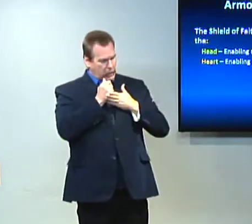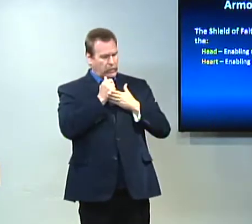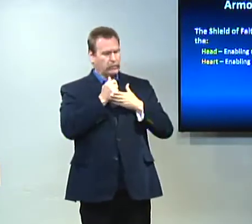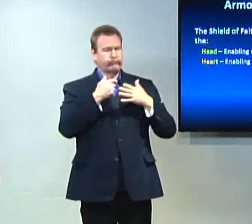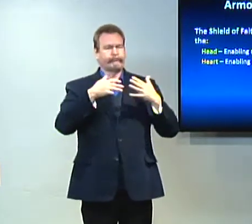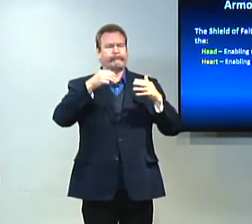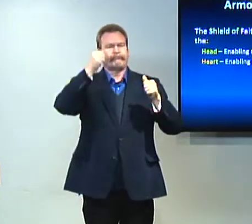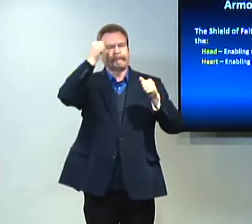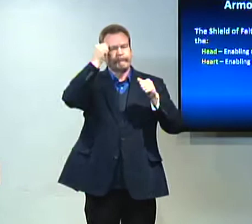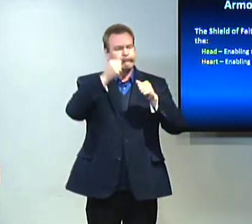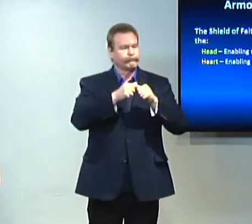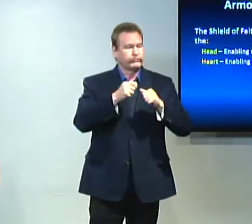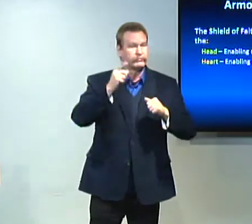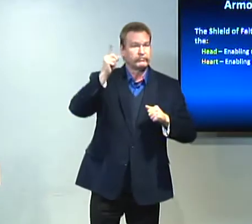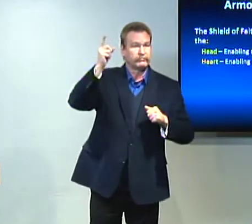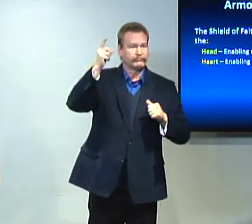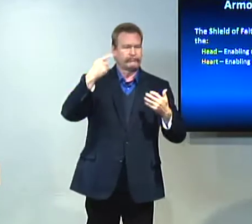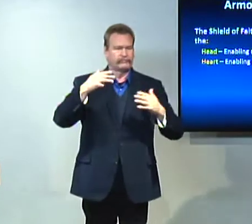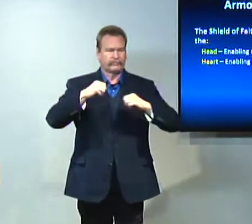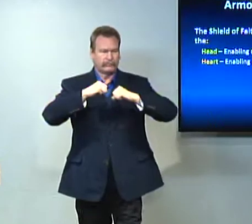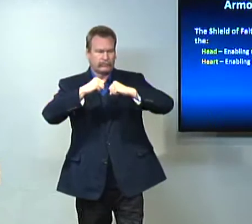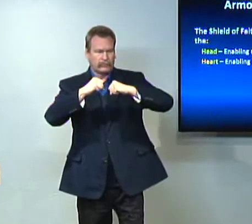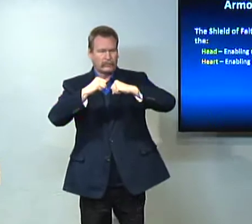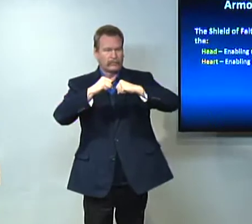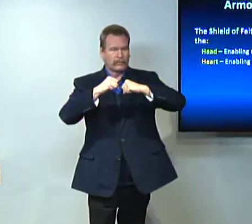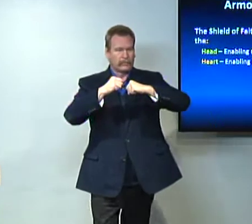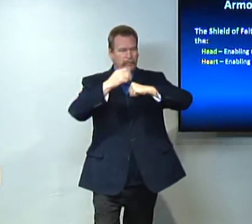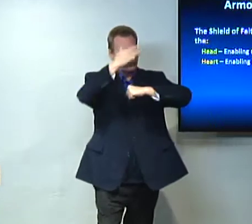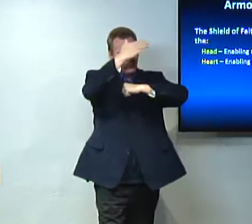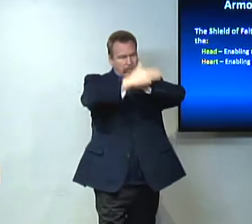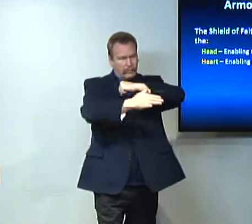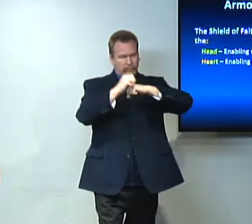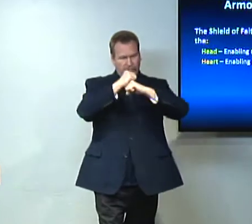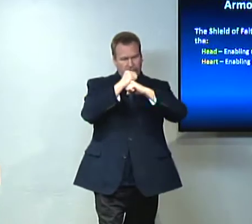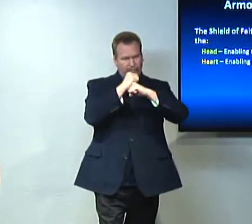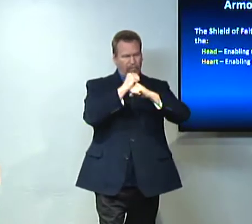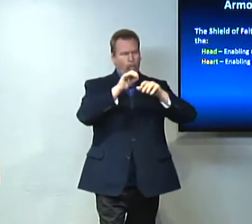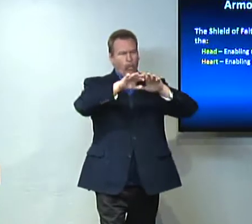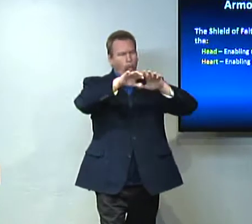our eternal reward. We're remembering the eternal reward that God has given us.